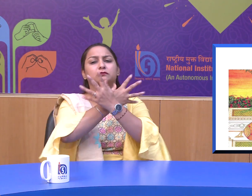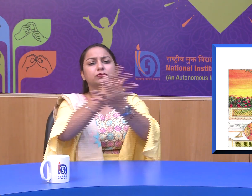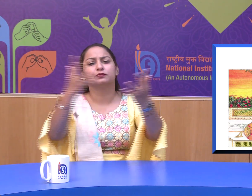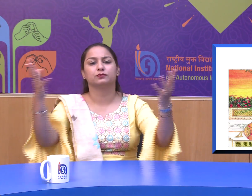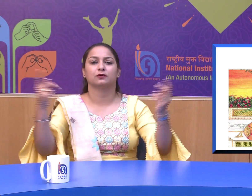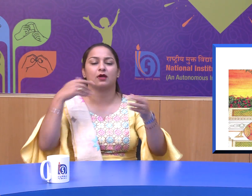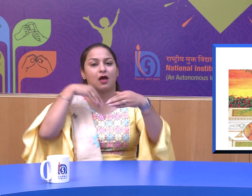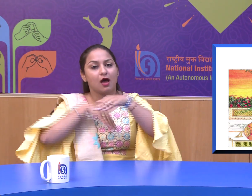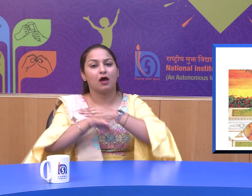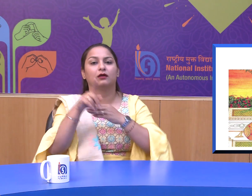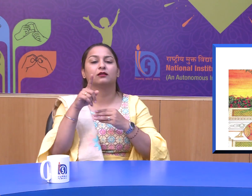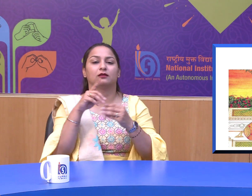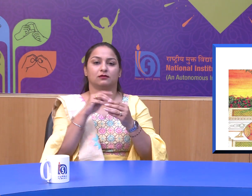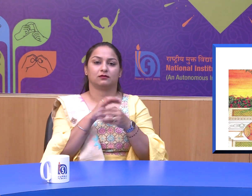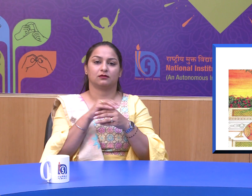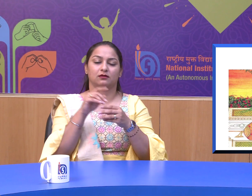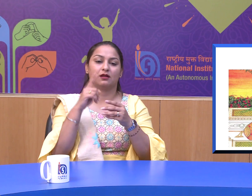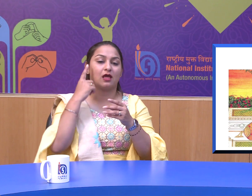were Mir, Sayyid